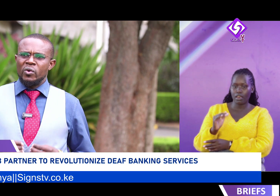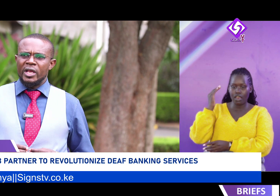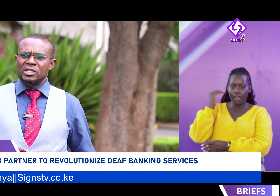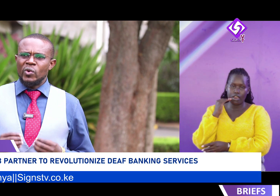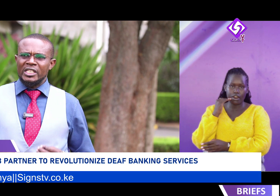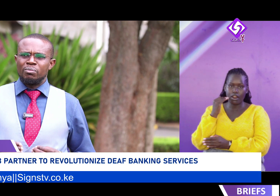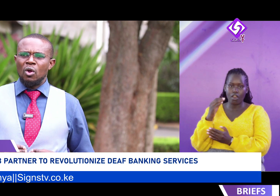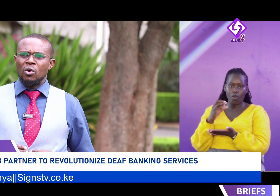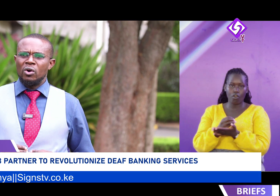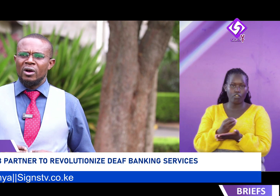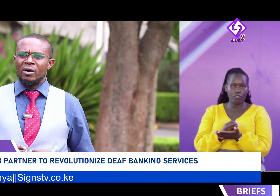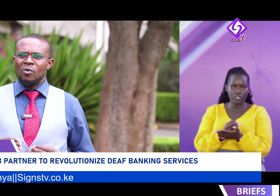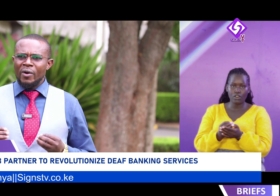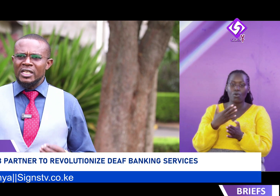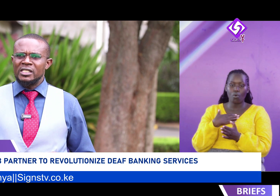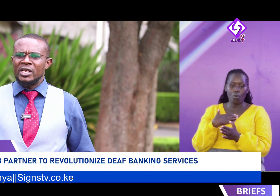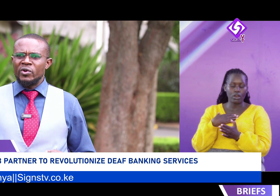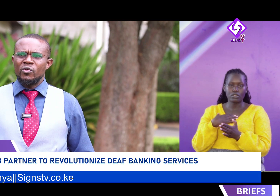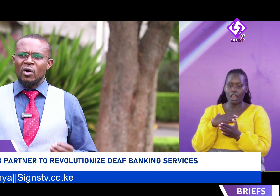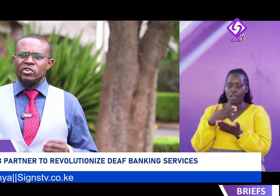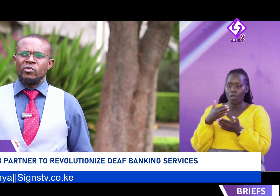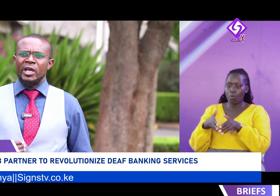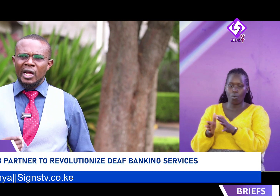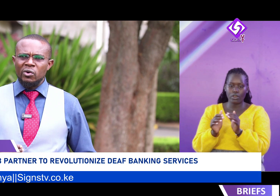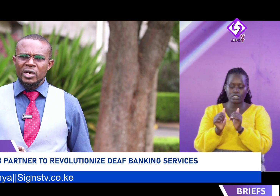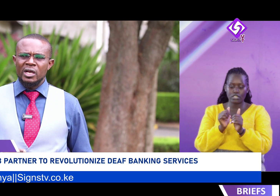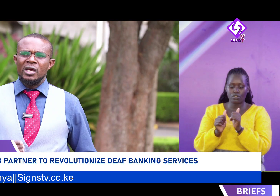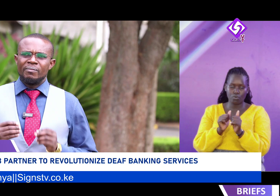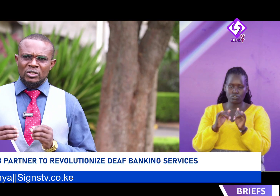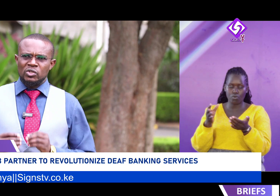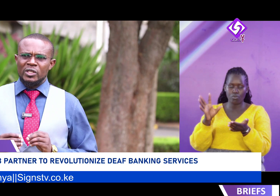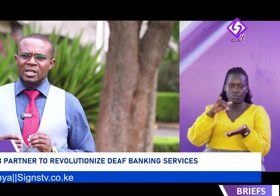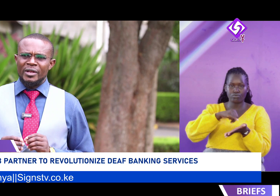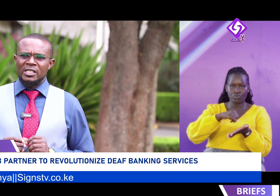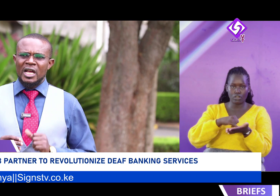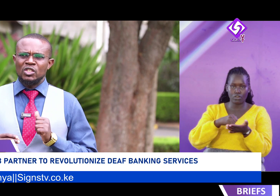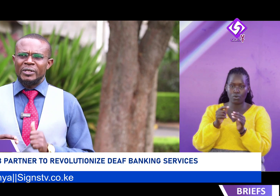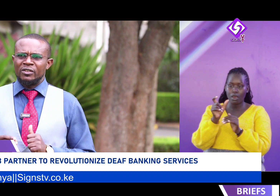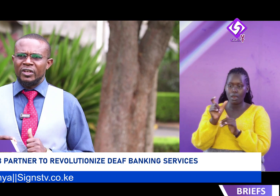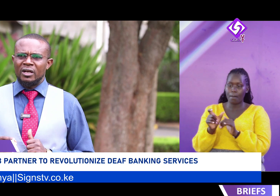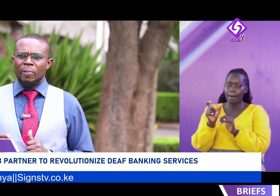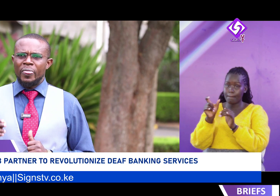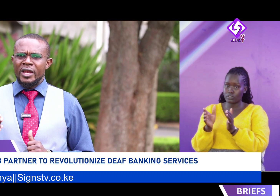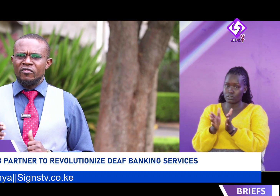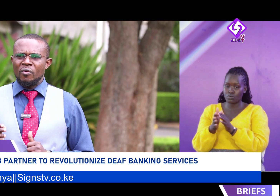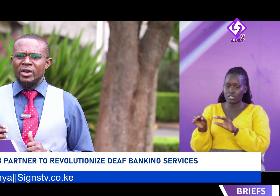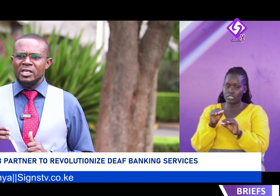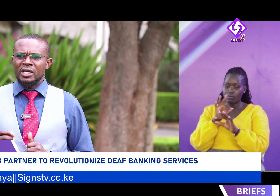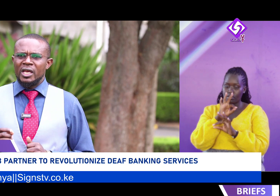looking is to explore ways in which we are going to include persons with disabilities and specific the deaf community